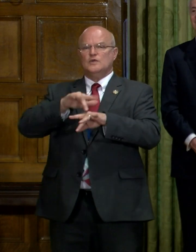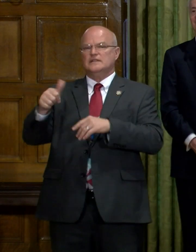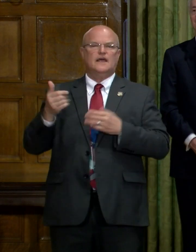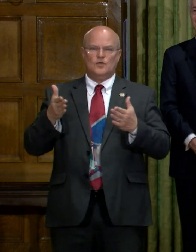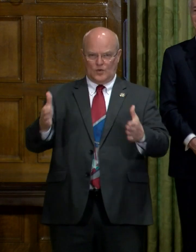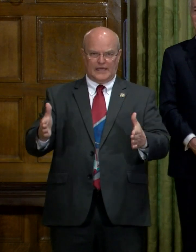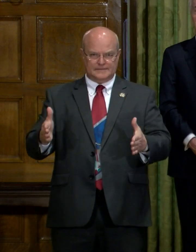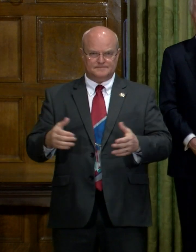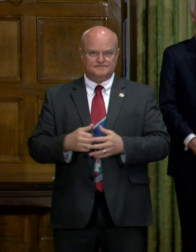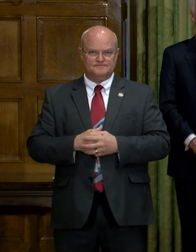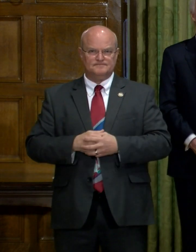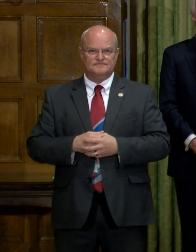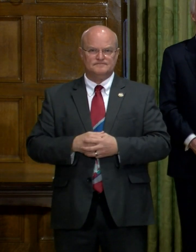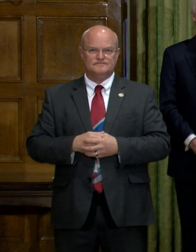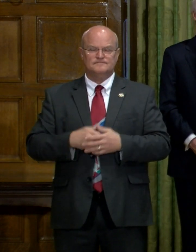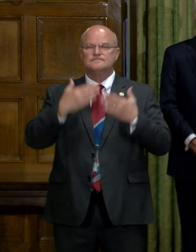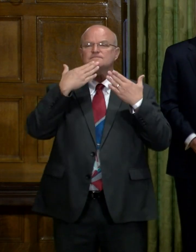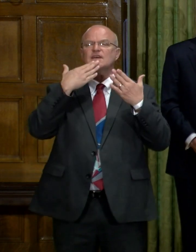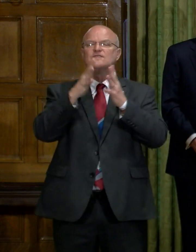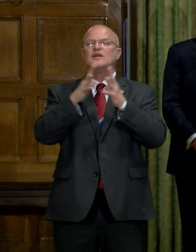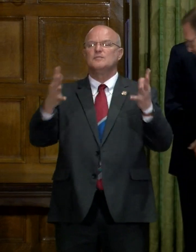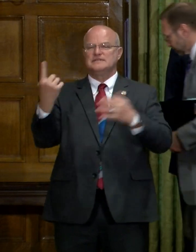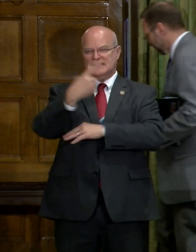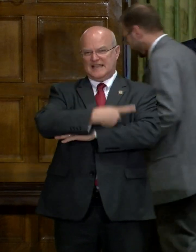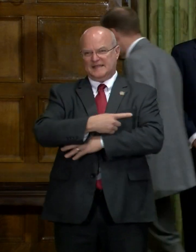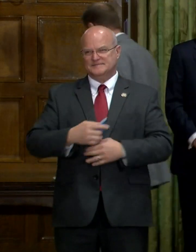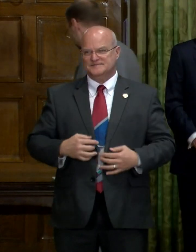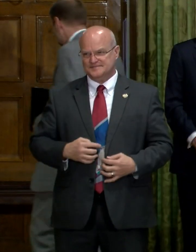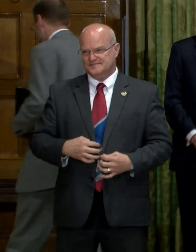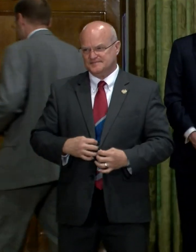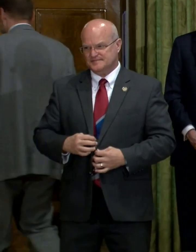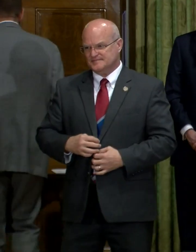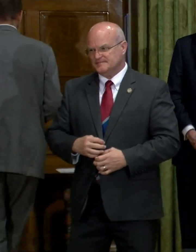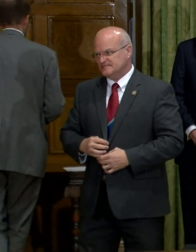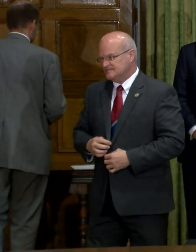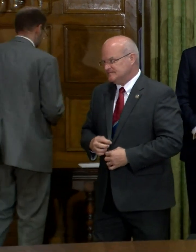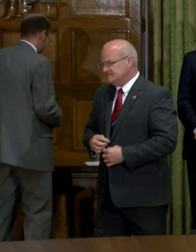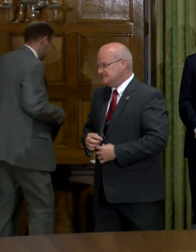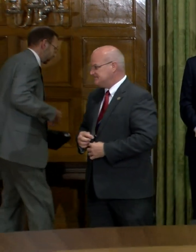way. Thank you very much today.